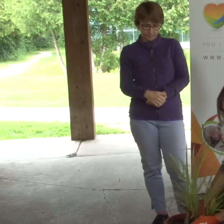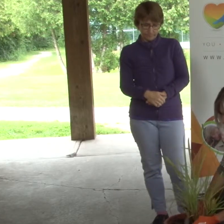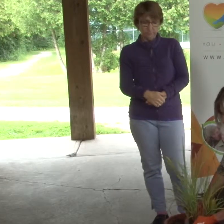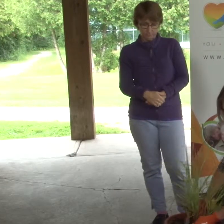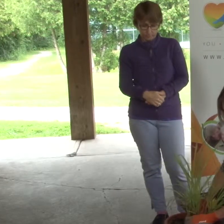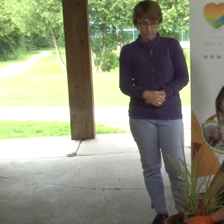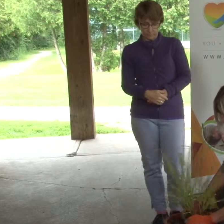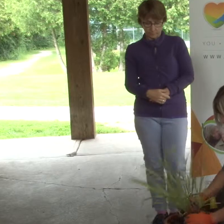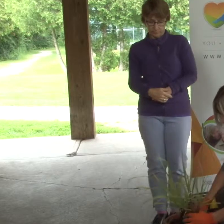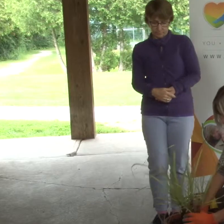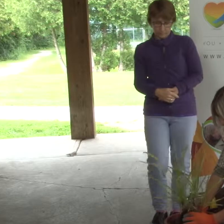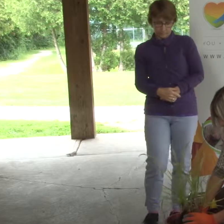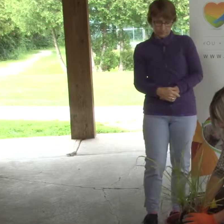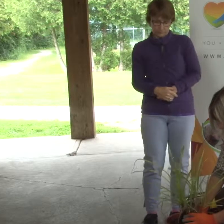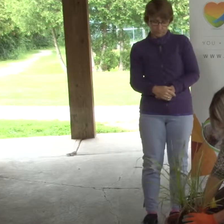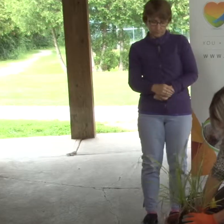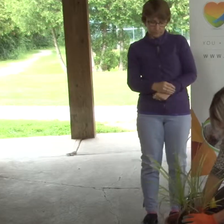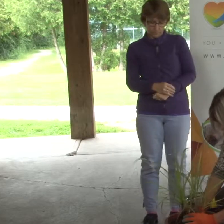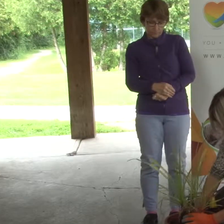And then you can plant it in the soil.